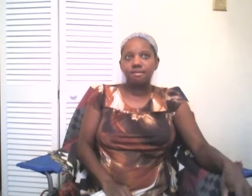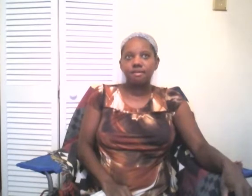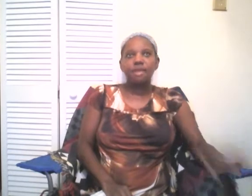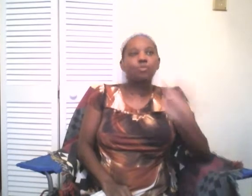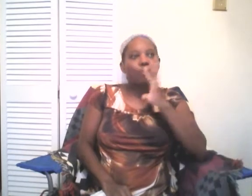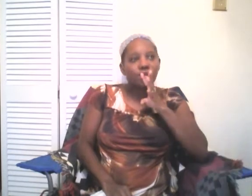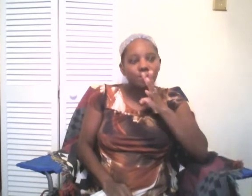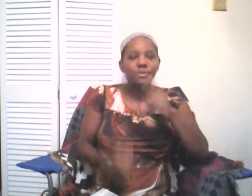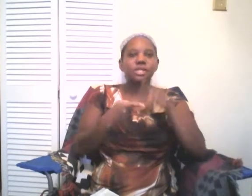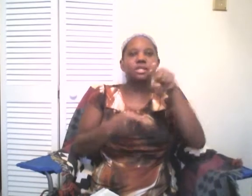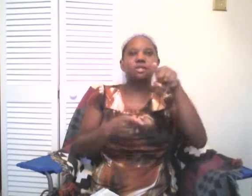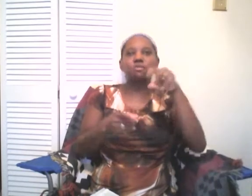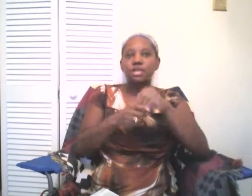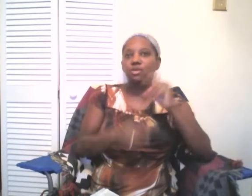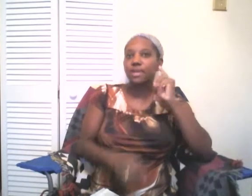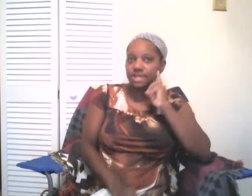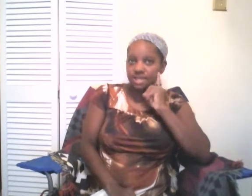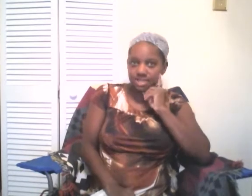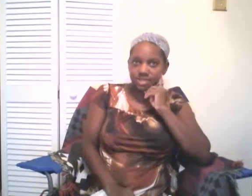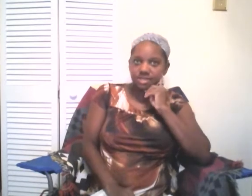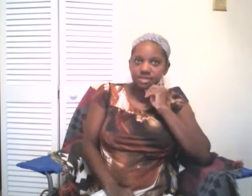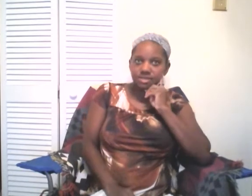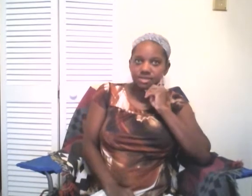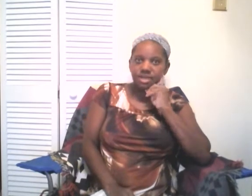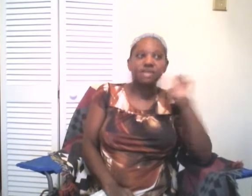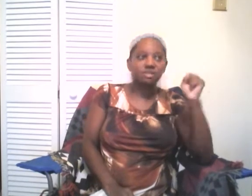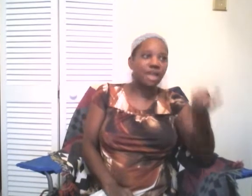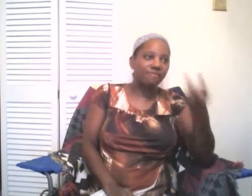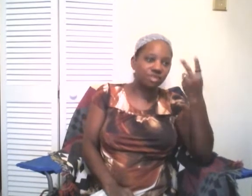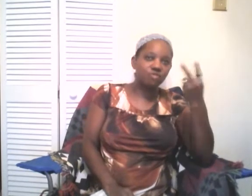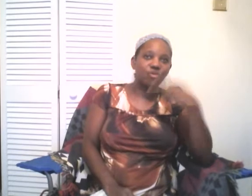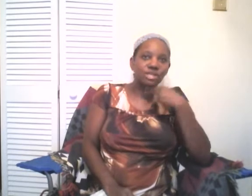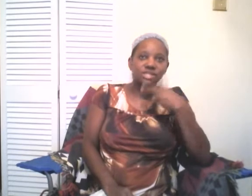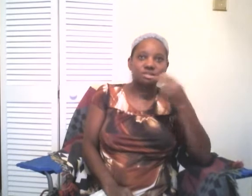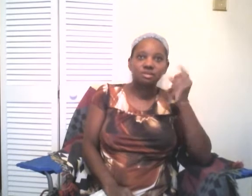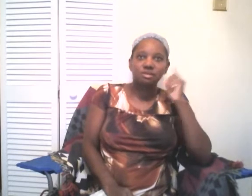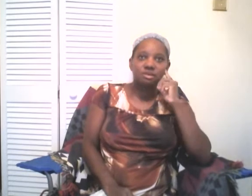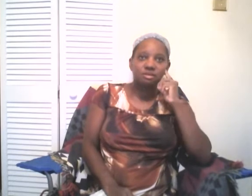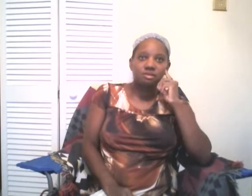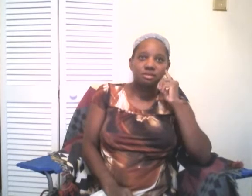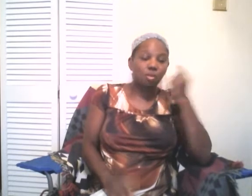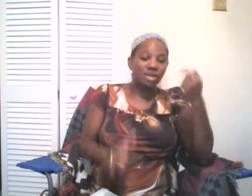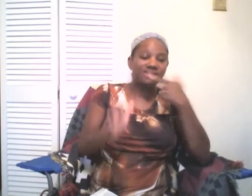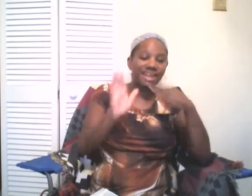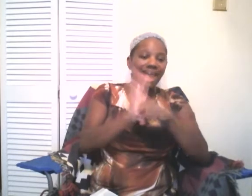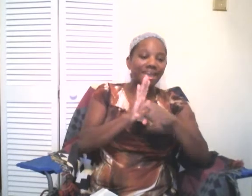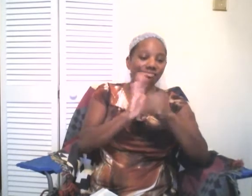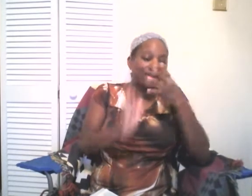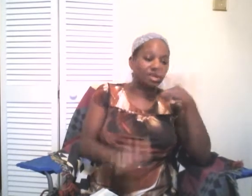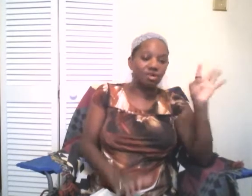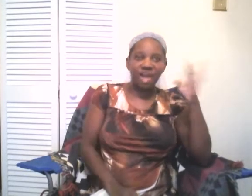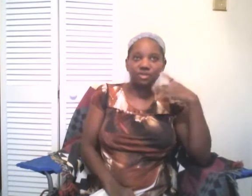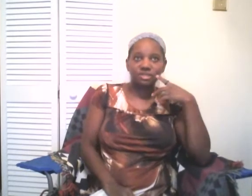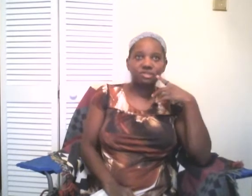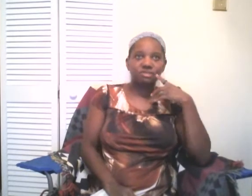He whispered to you in your ears. Yes, you may have two voices. The one that's saying negative, you got to know that one. But